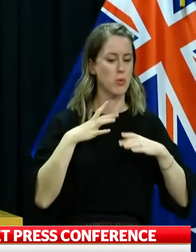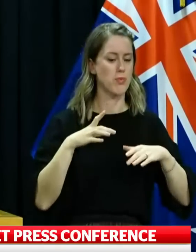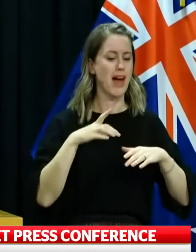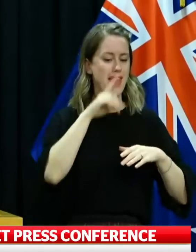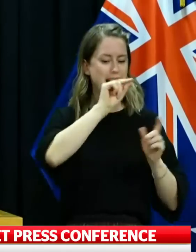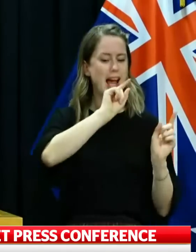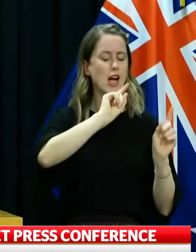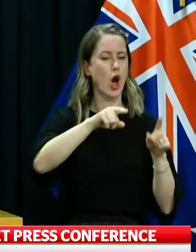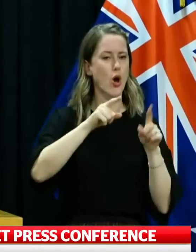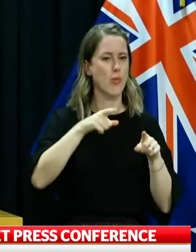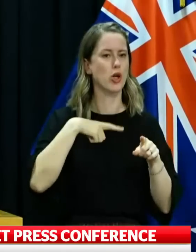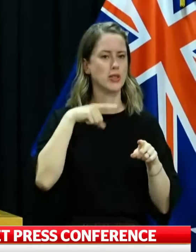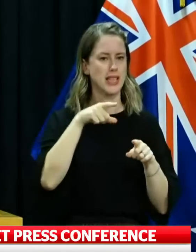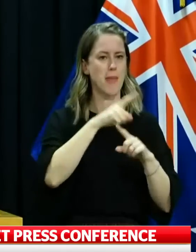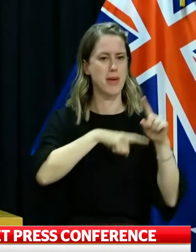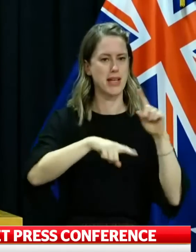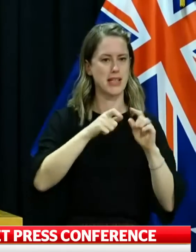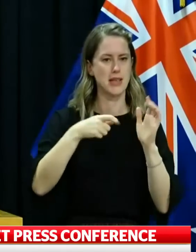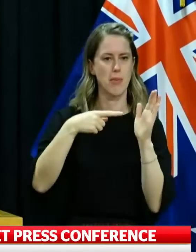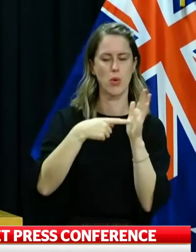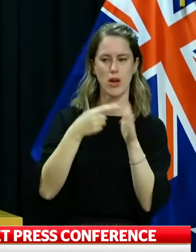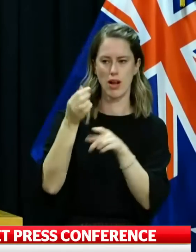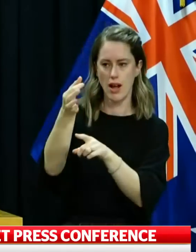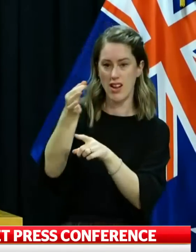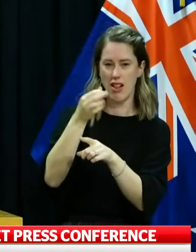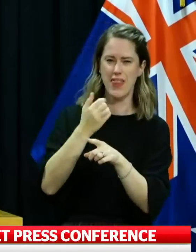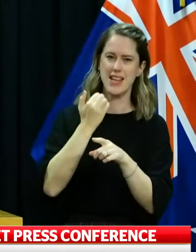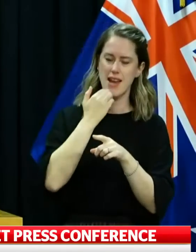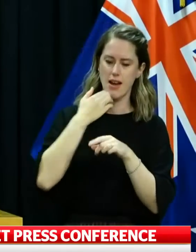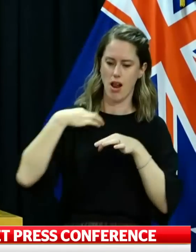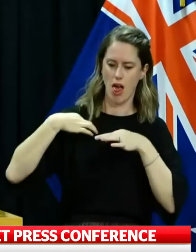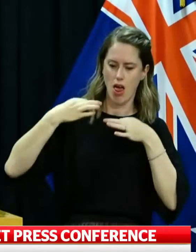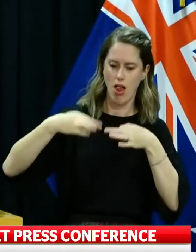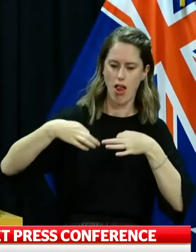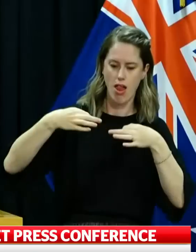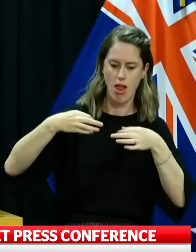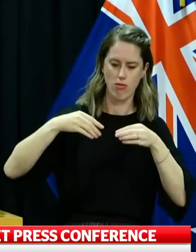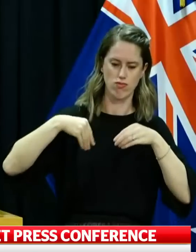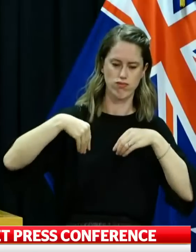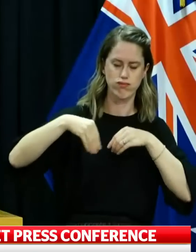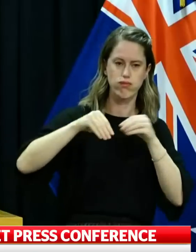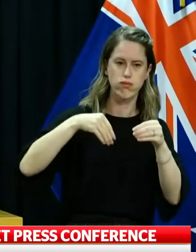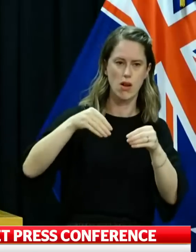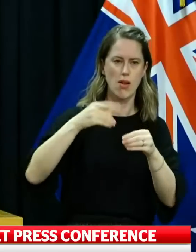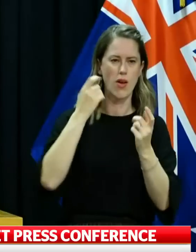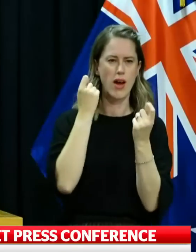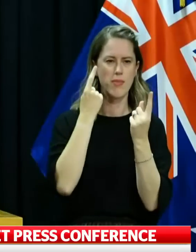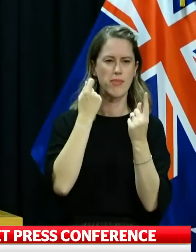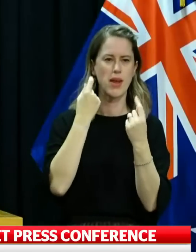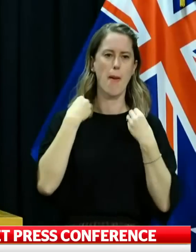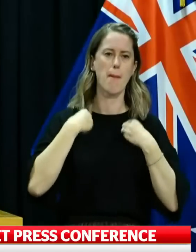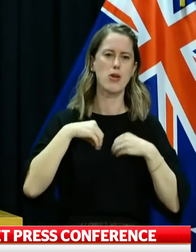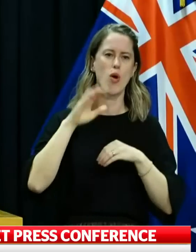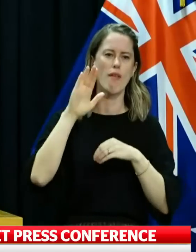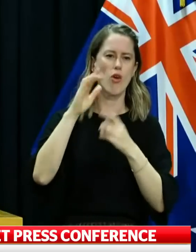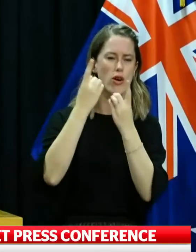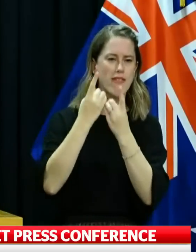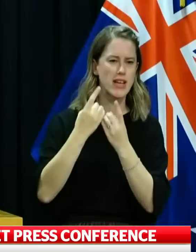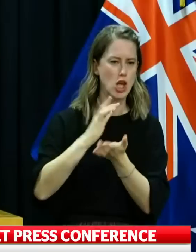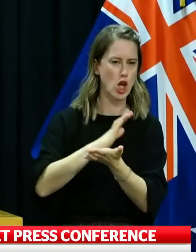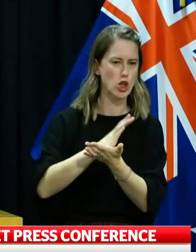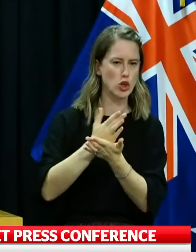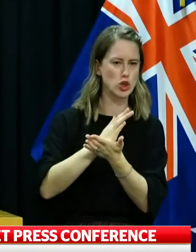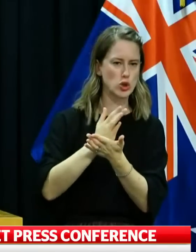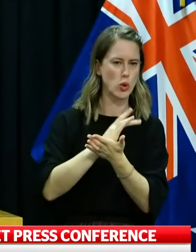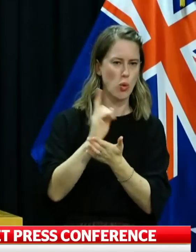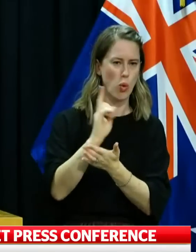given how important the meeting will be. Date has moved a lot, and my understanding is that the Ministry of Foreign Affairs is not yet sure of a